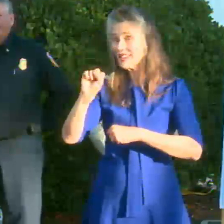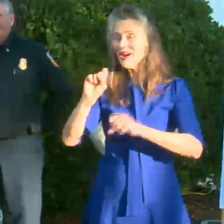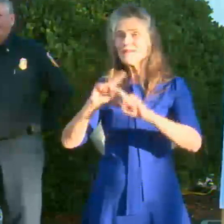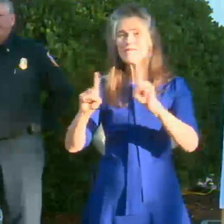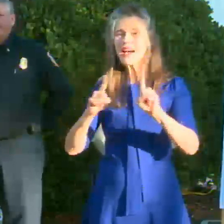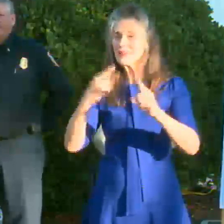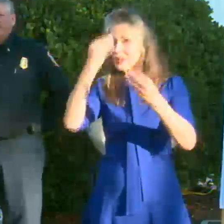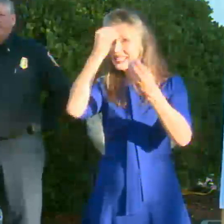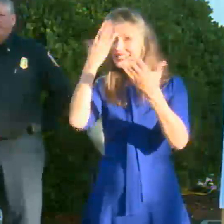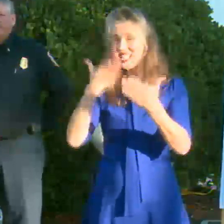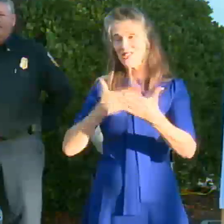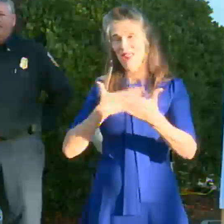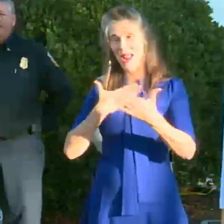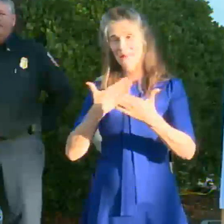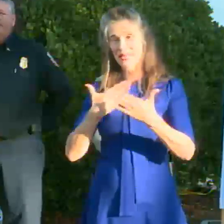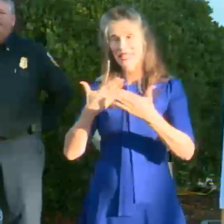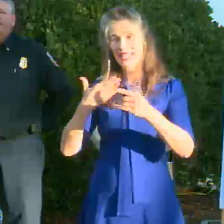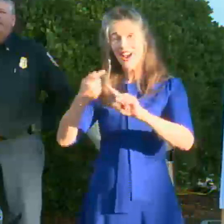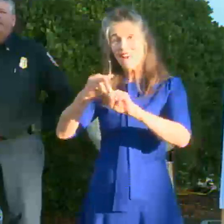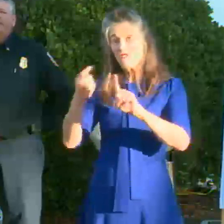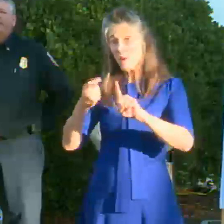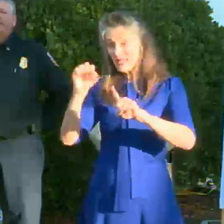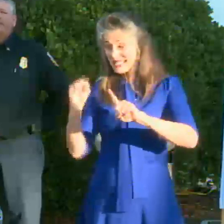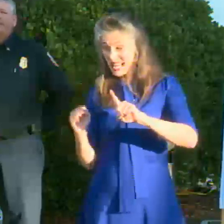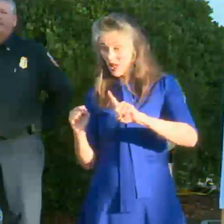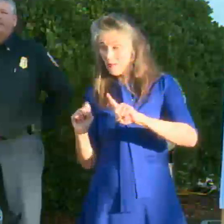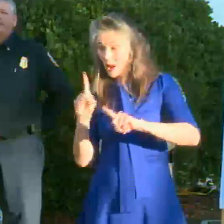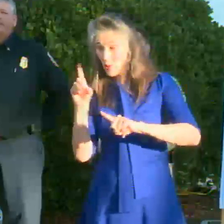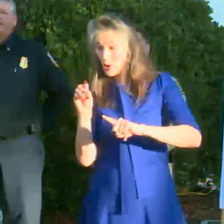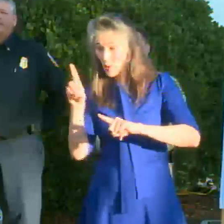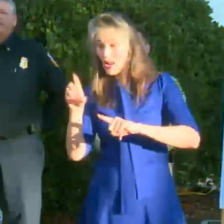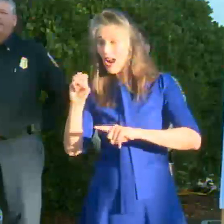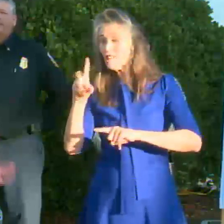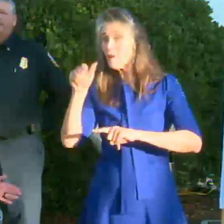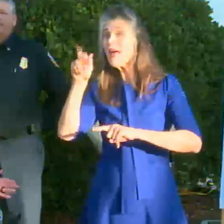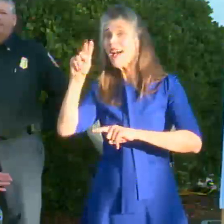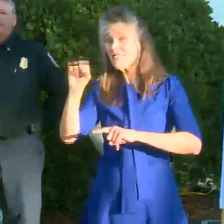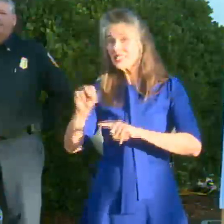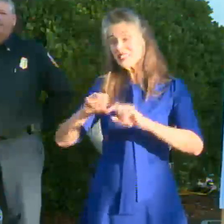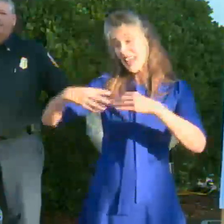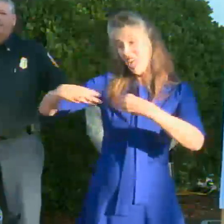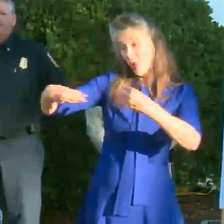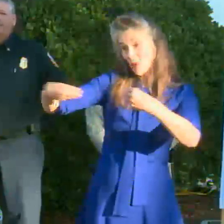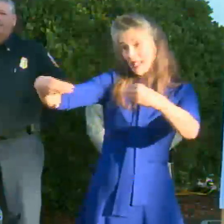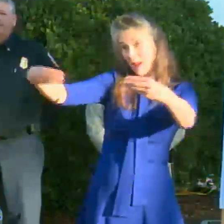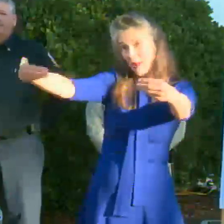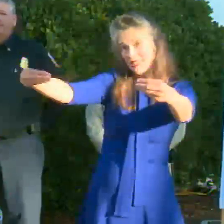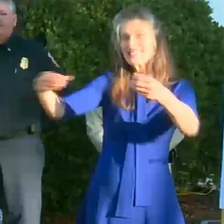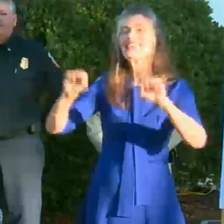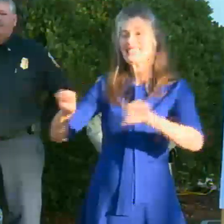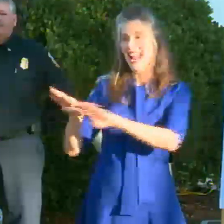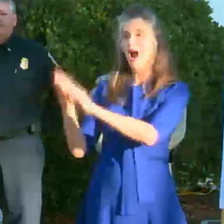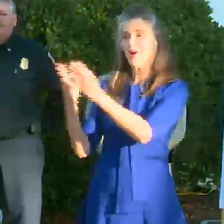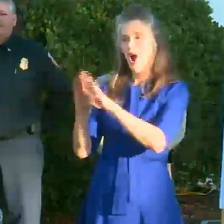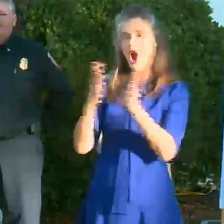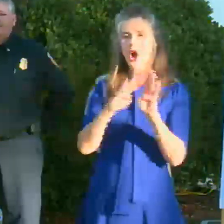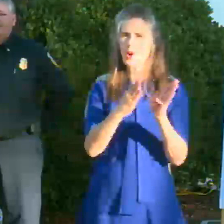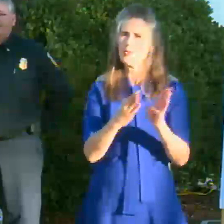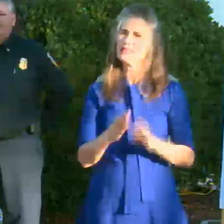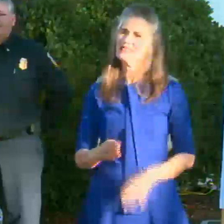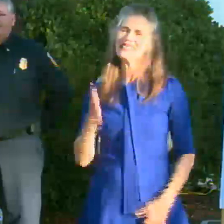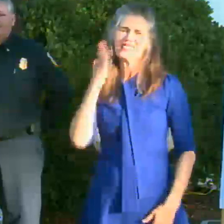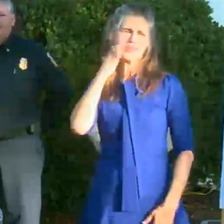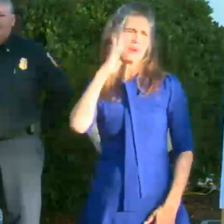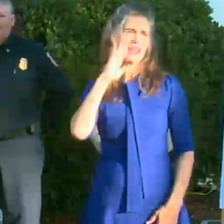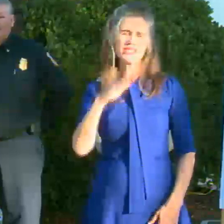southbound 101 from Evans in Summerlin to the south are now open. We do understand